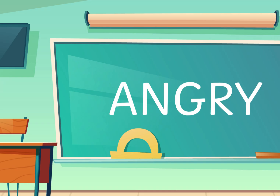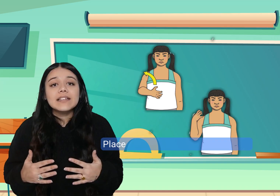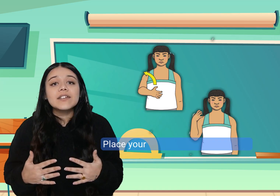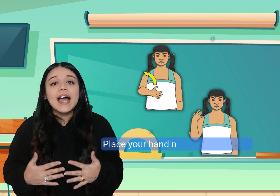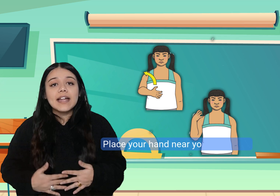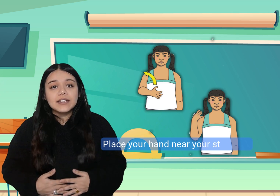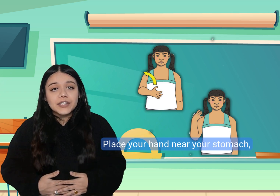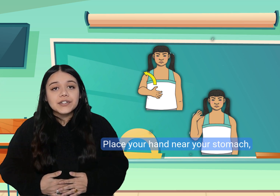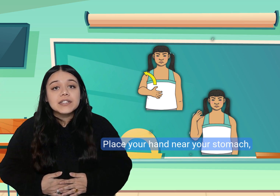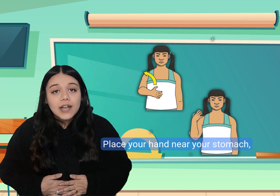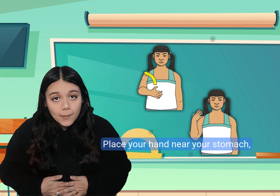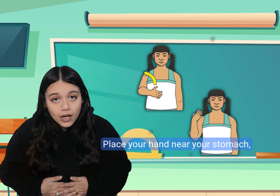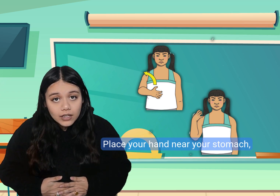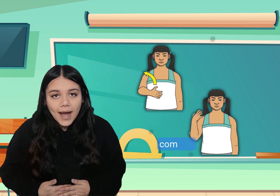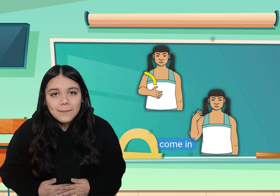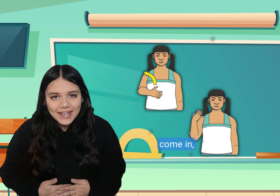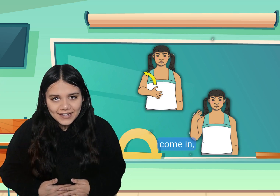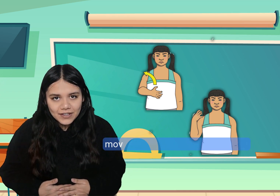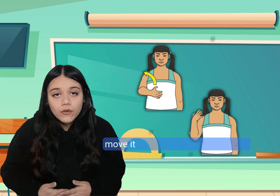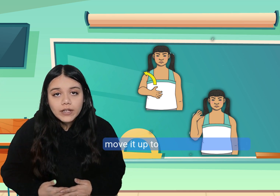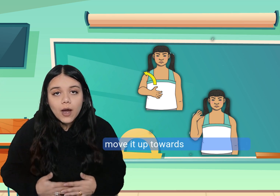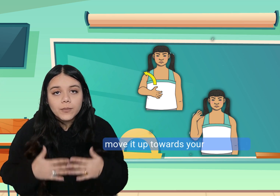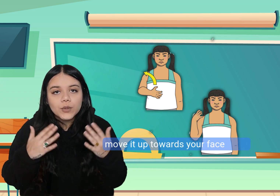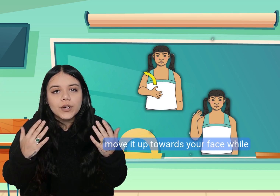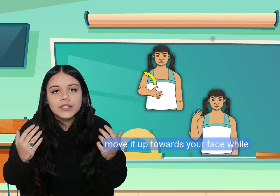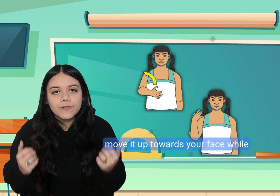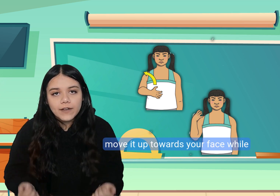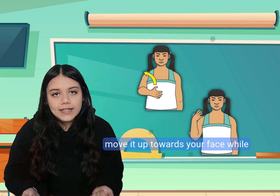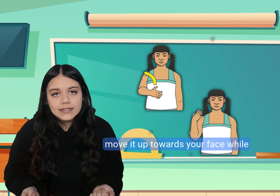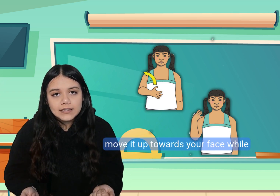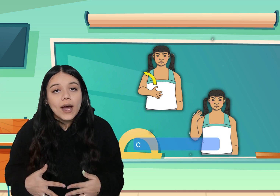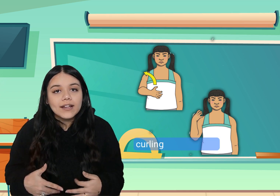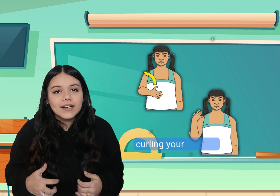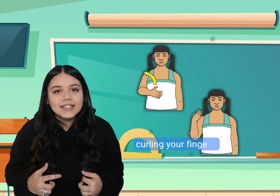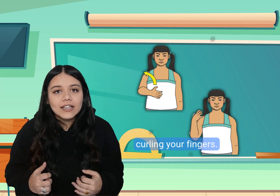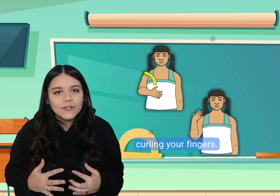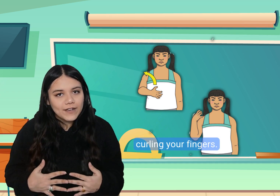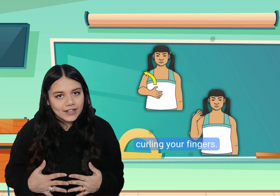Place your hand near your stomach, palm in, move it up toward your face while curling your